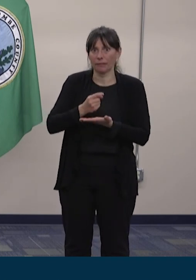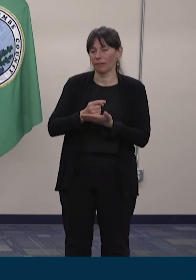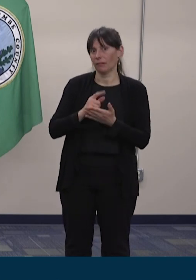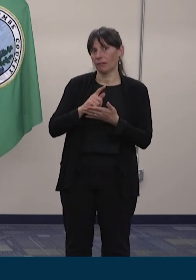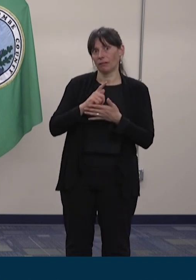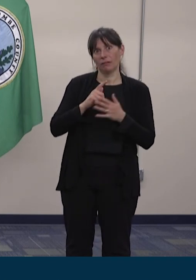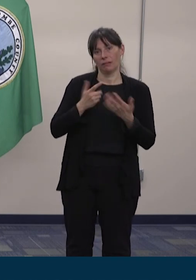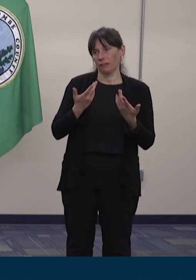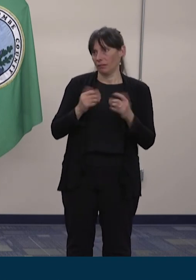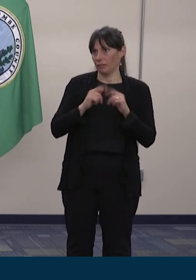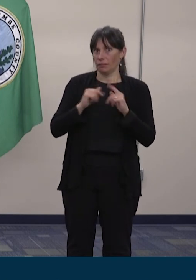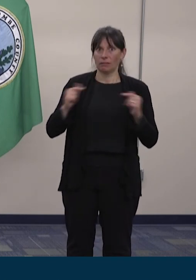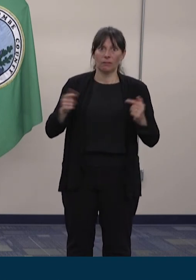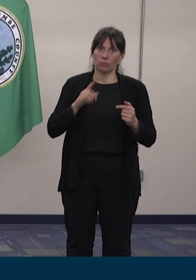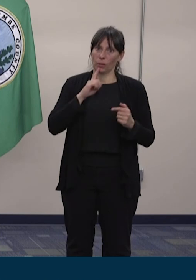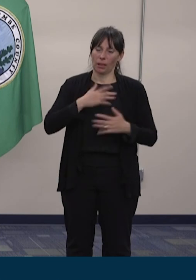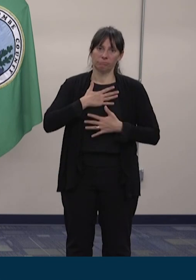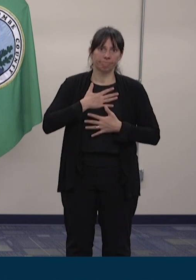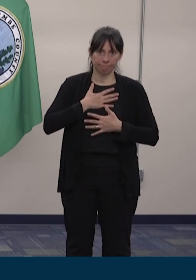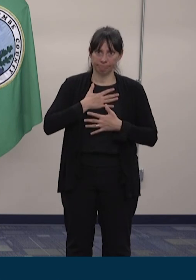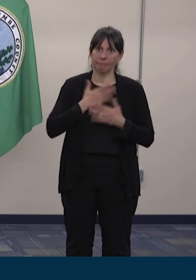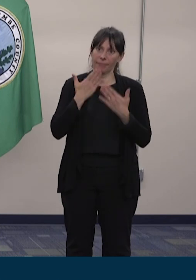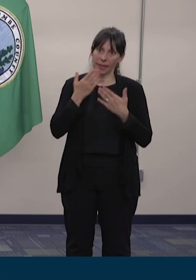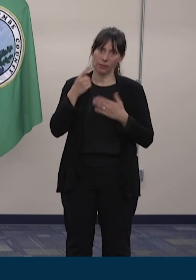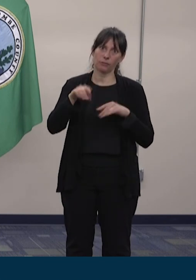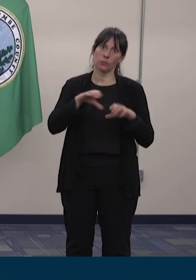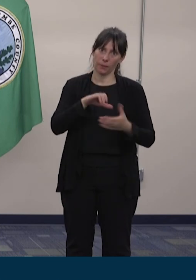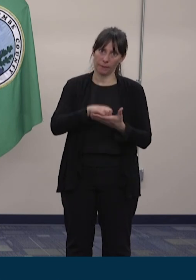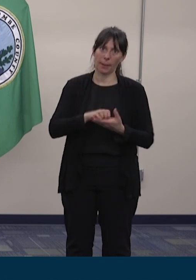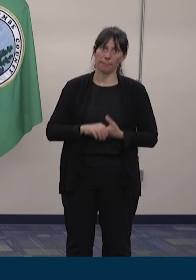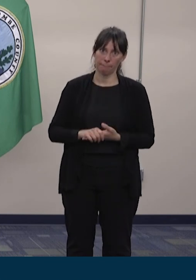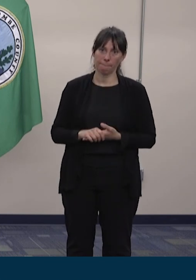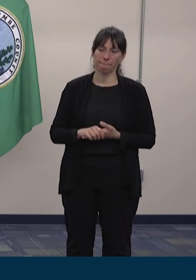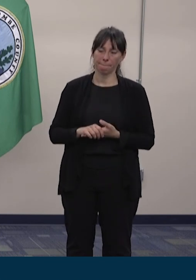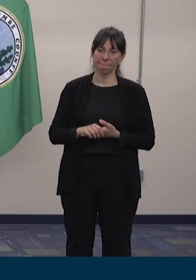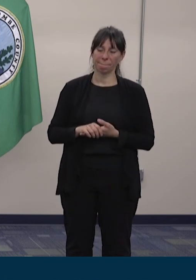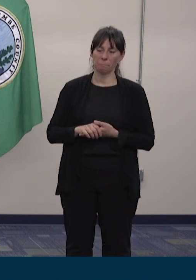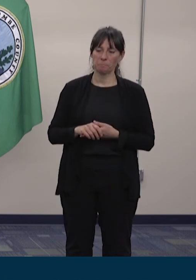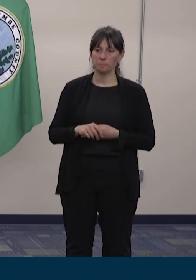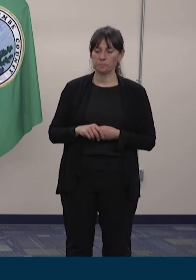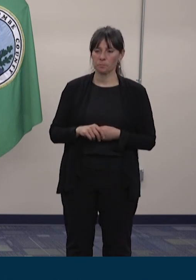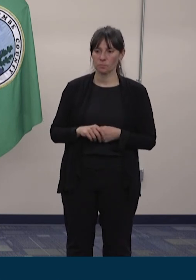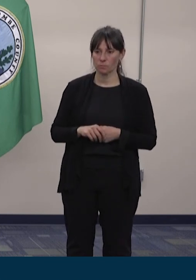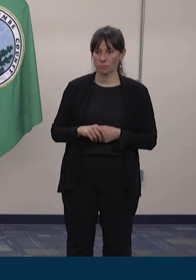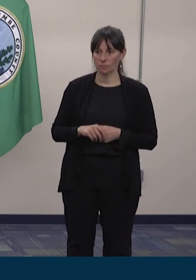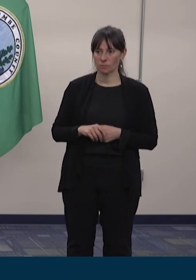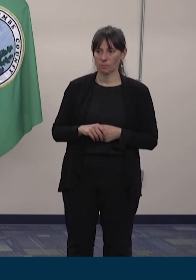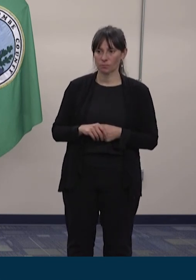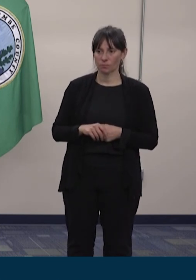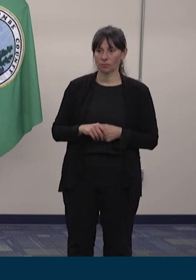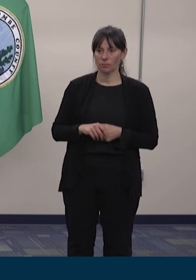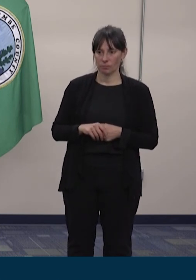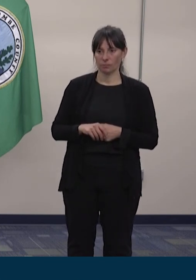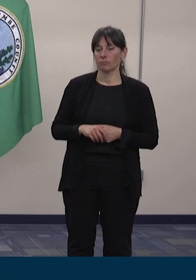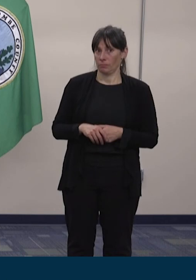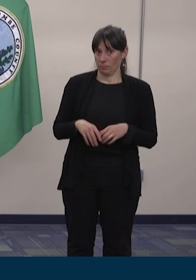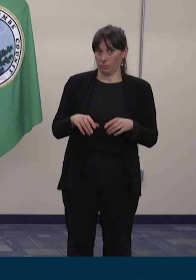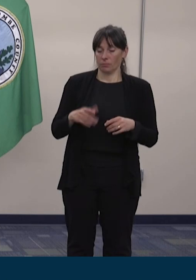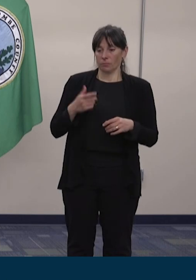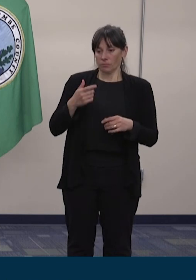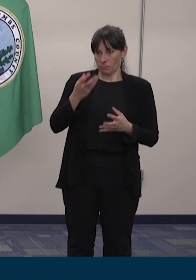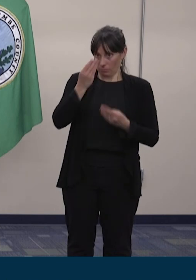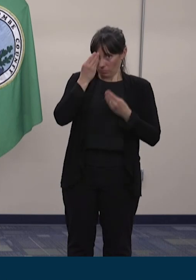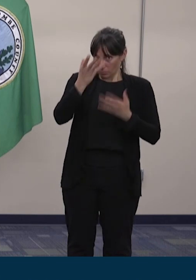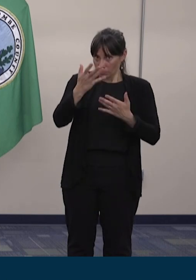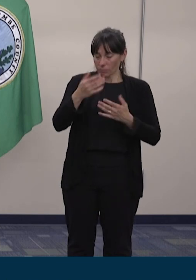heartwarming to see this. I want to start out by emphasizing that we fully and 100% support the